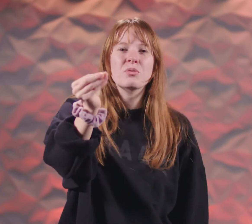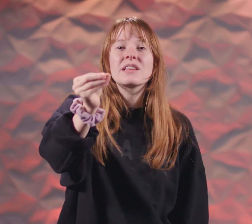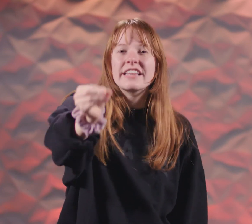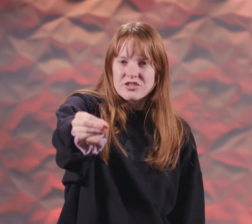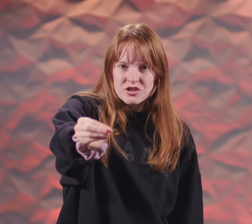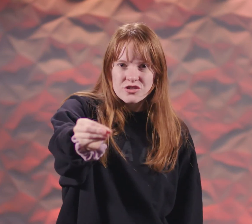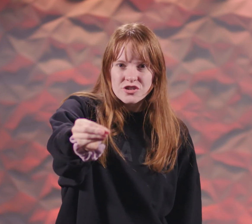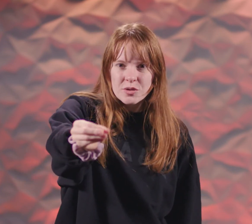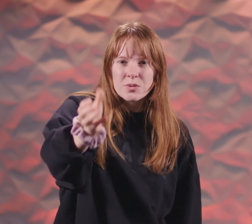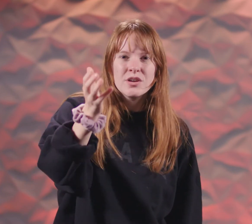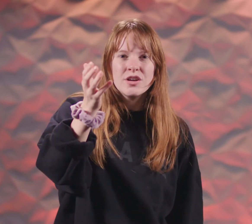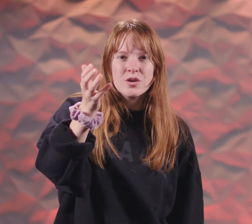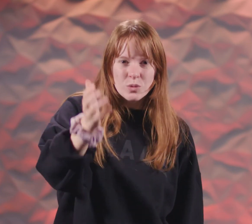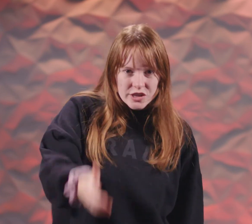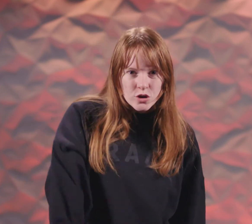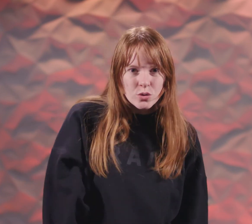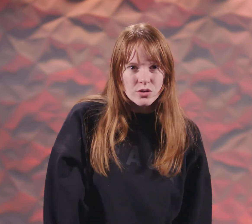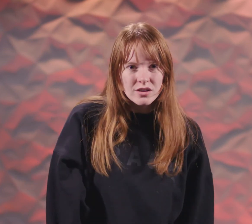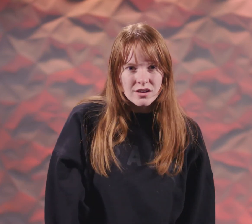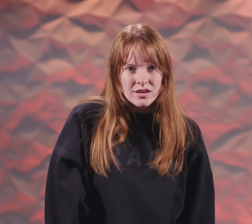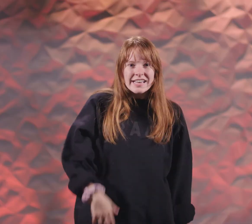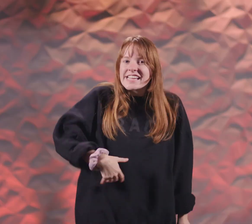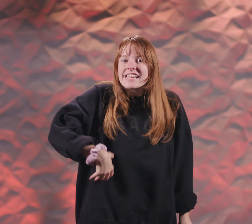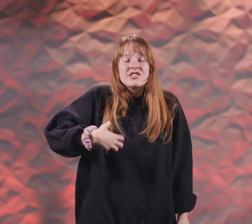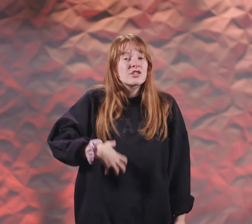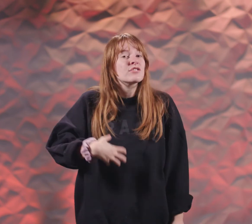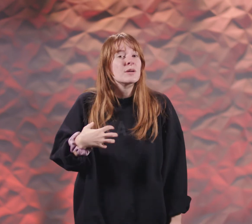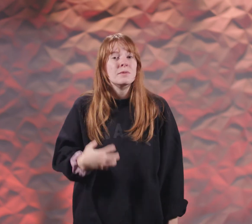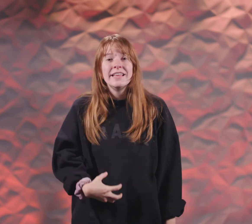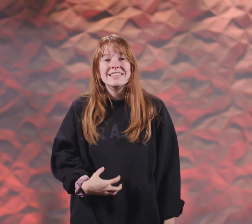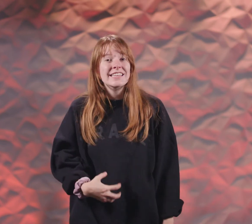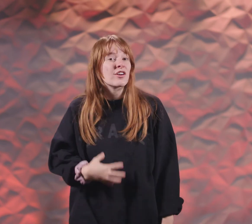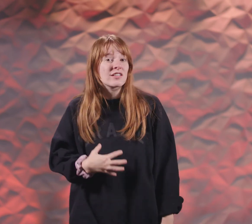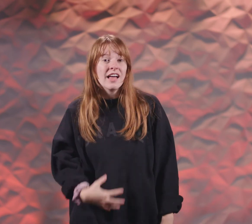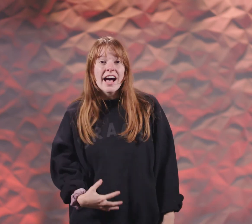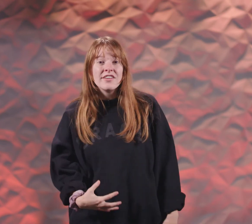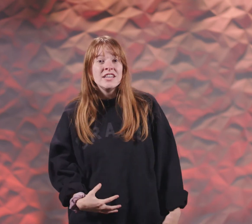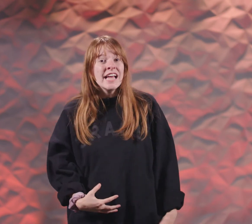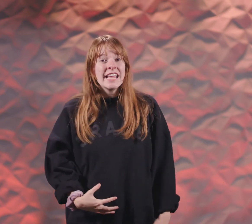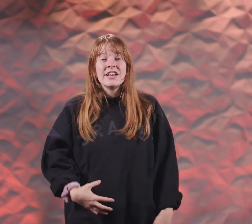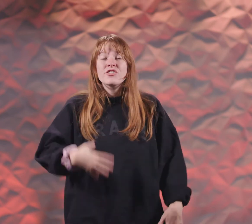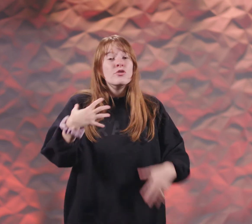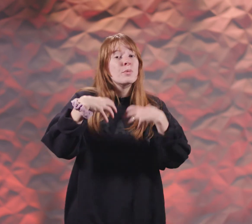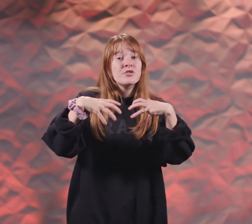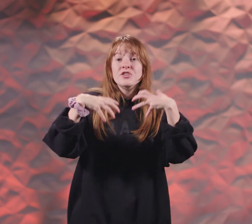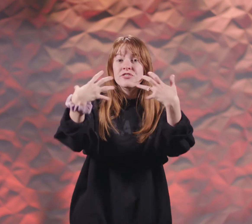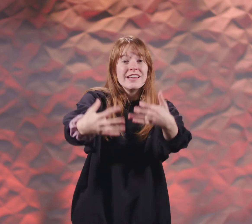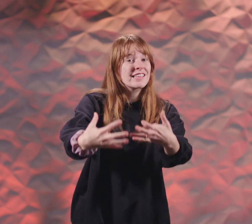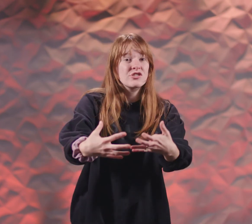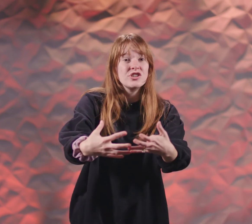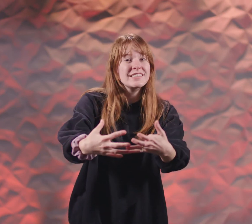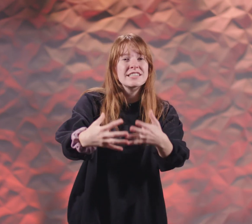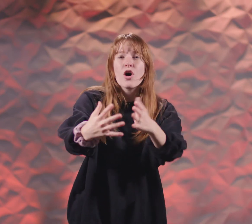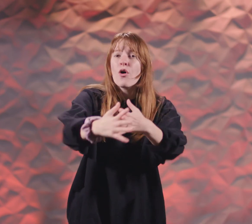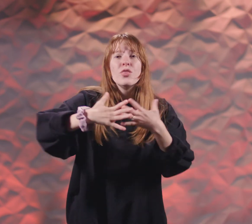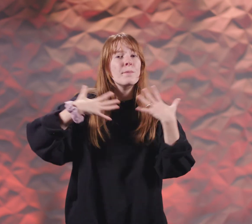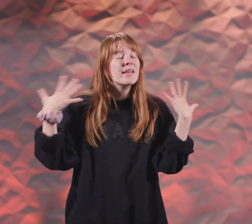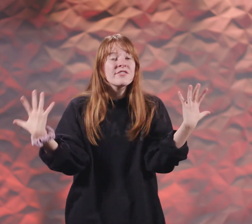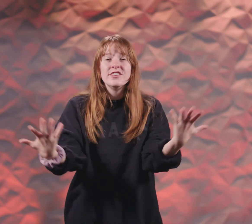relationship with you and He deserves a place in our lives. And if you've put your faith in Jesus, all the benefits